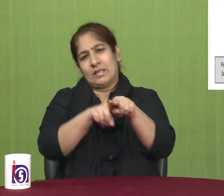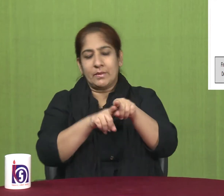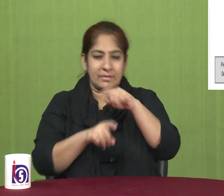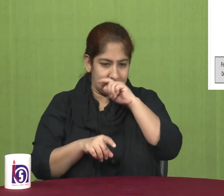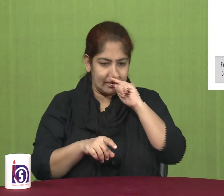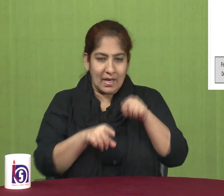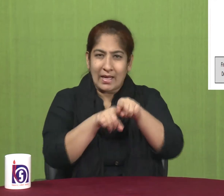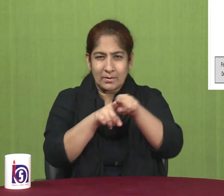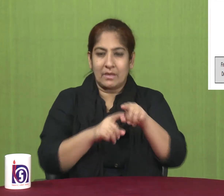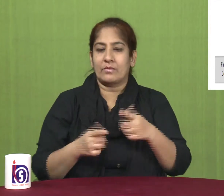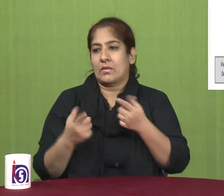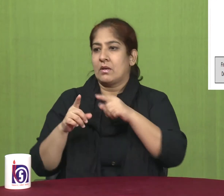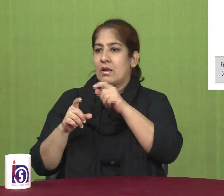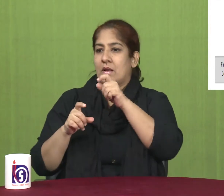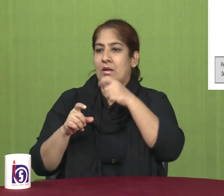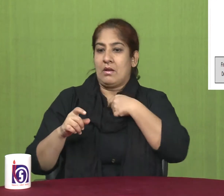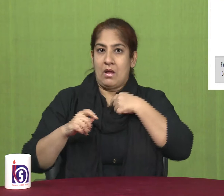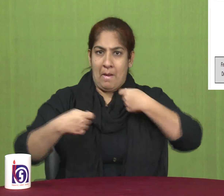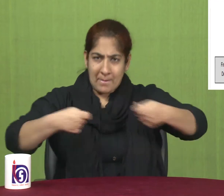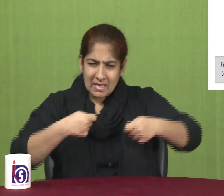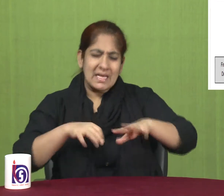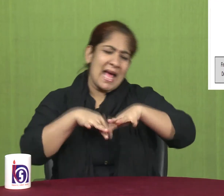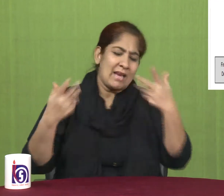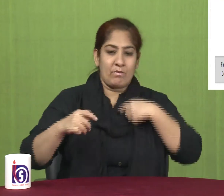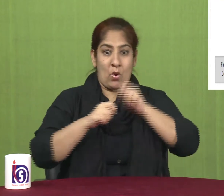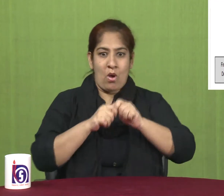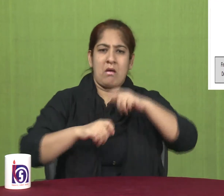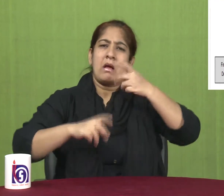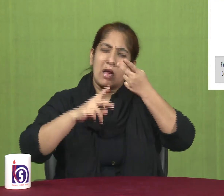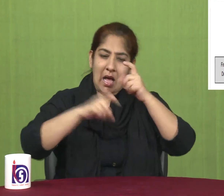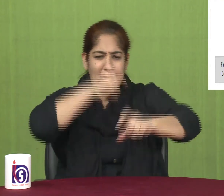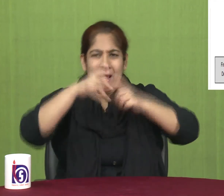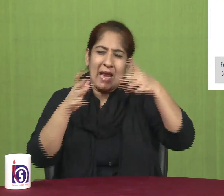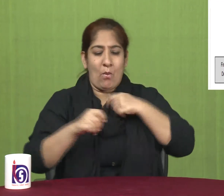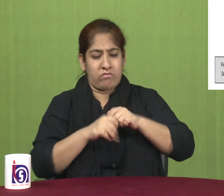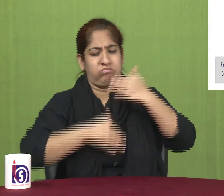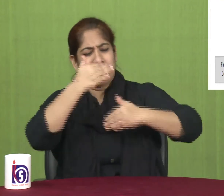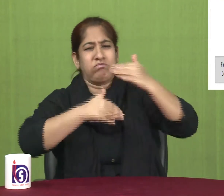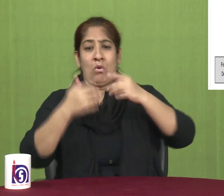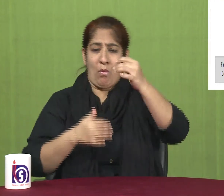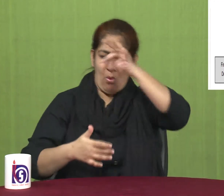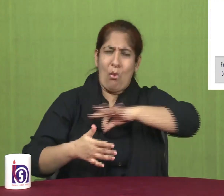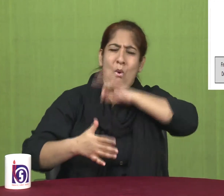to understand this. For example, I am running a business and having a good profit,